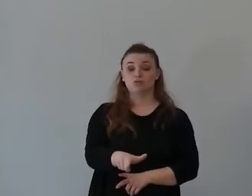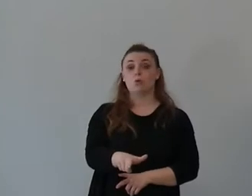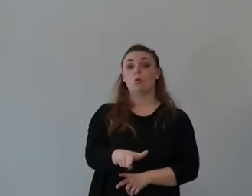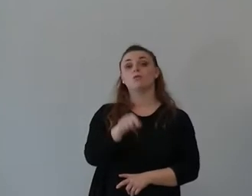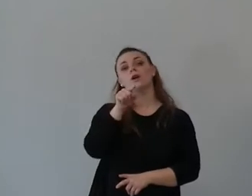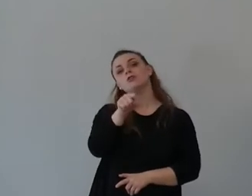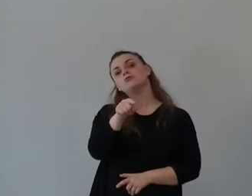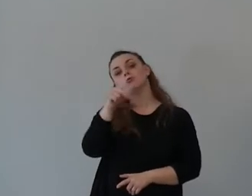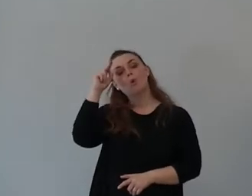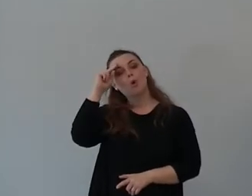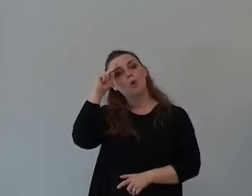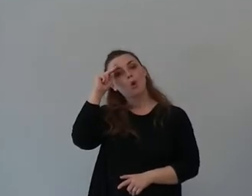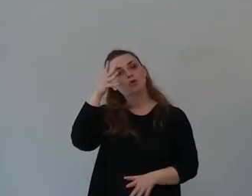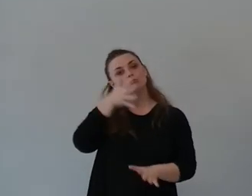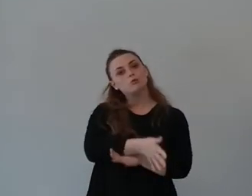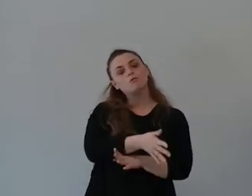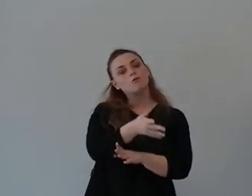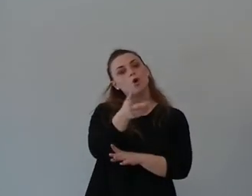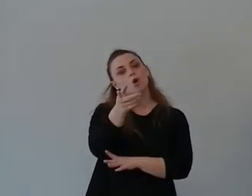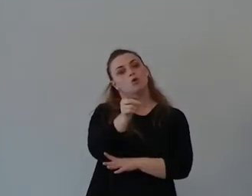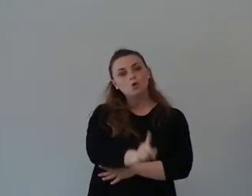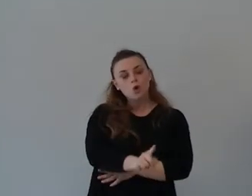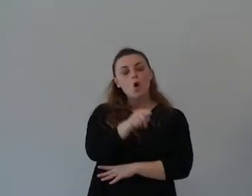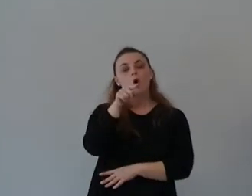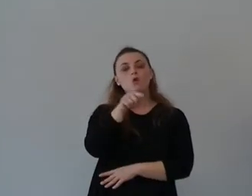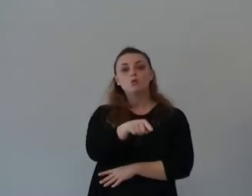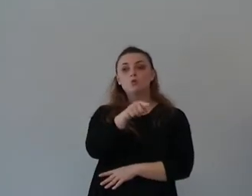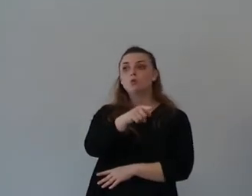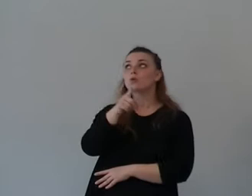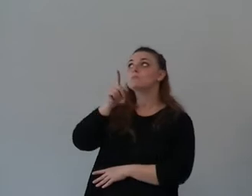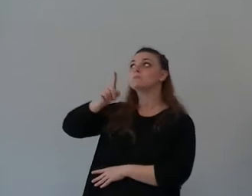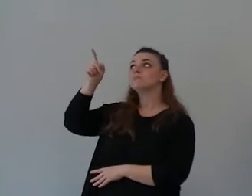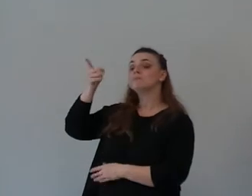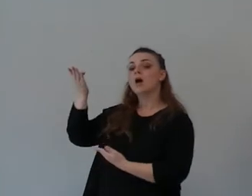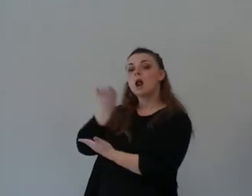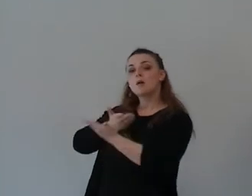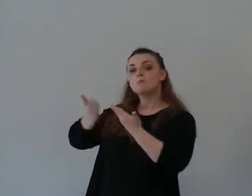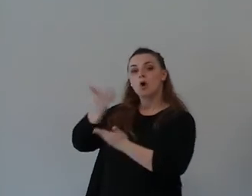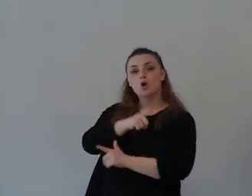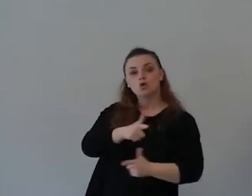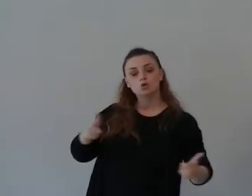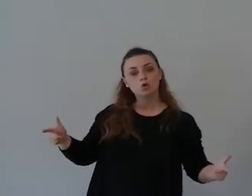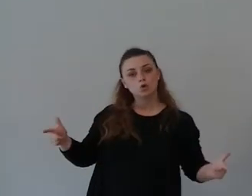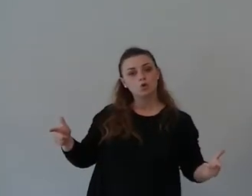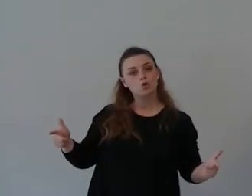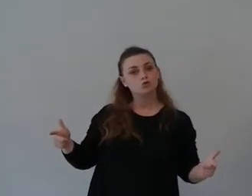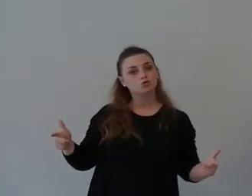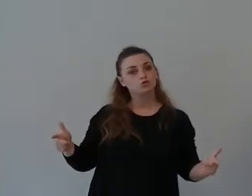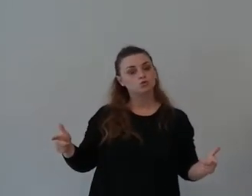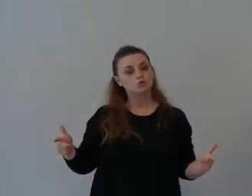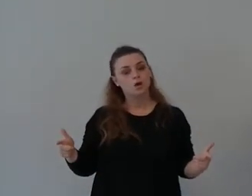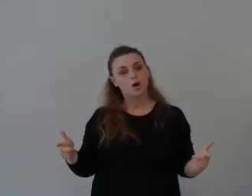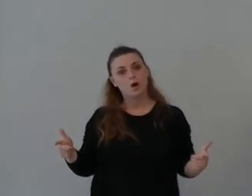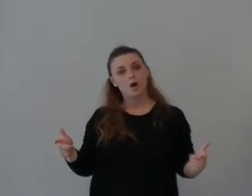una relazione, un rapporto con Gesù Cristo? Or is there somebody who maybe has come to the Lord